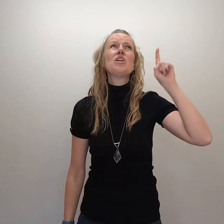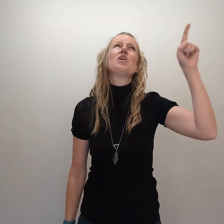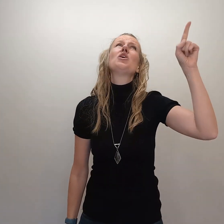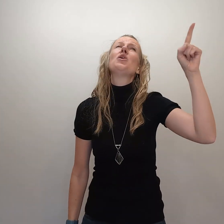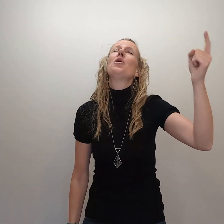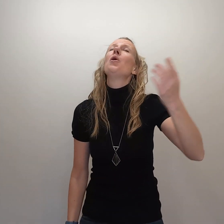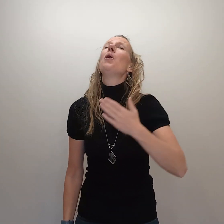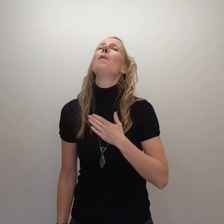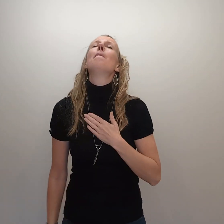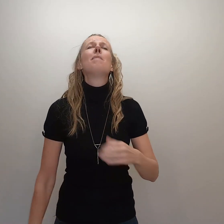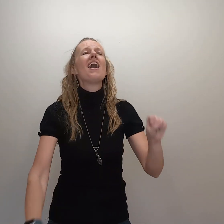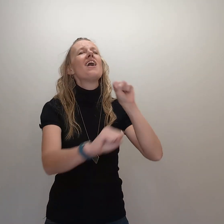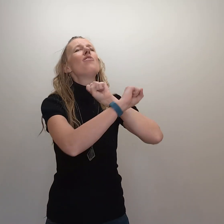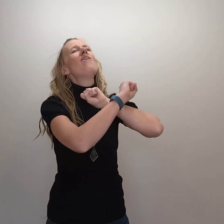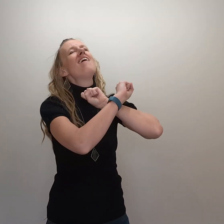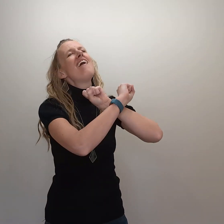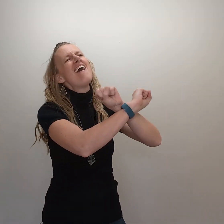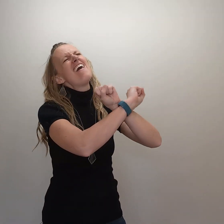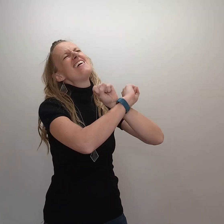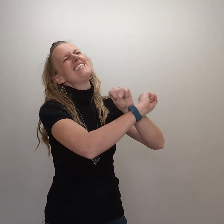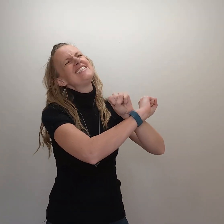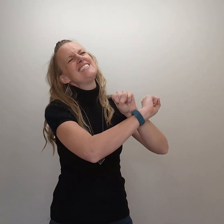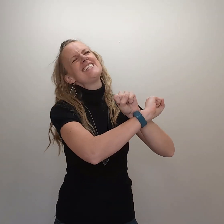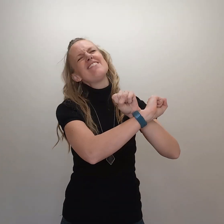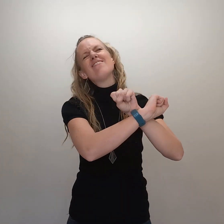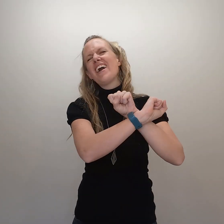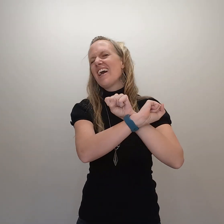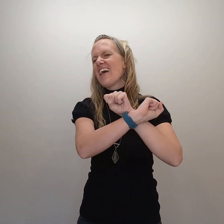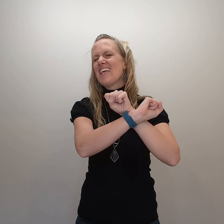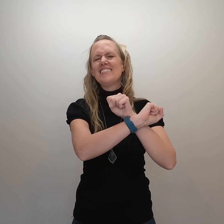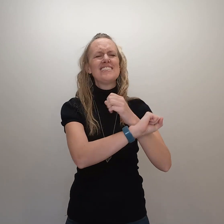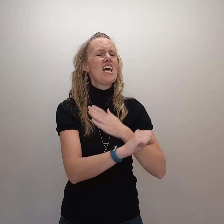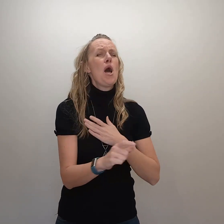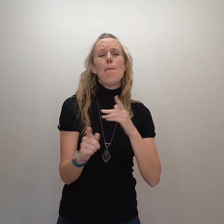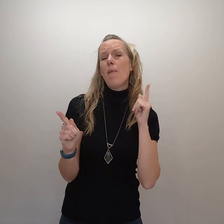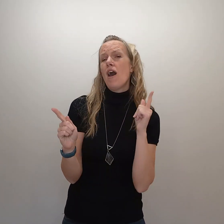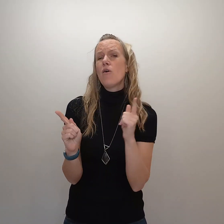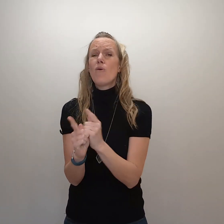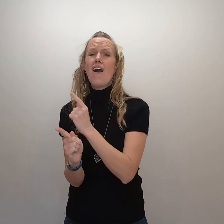need you. My one defense, my